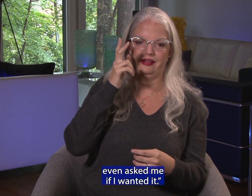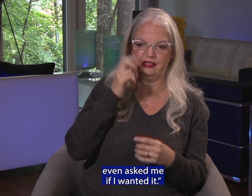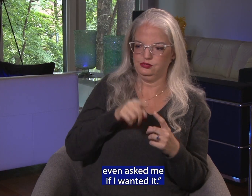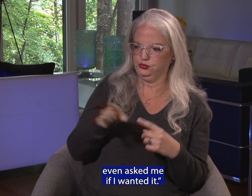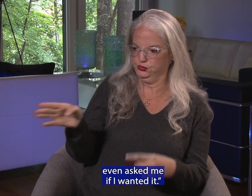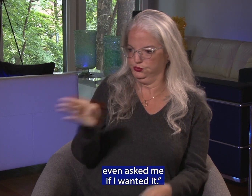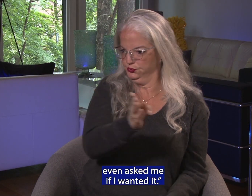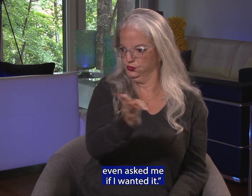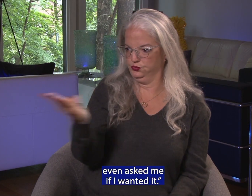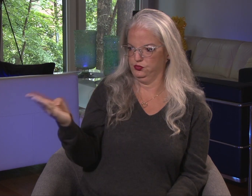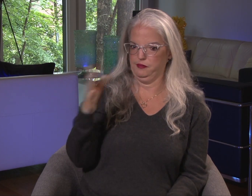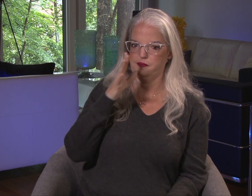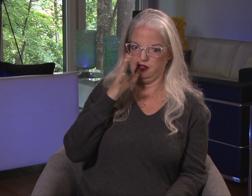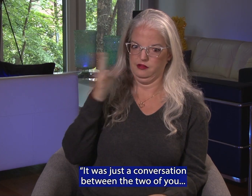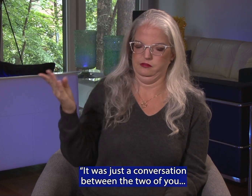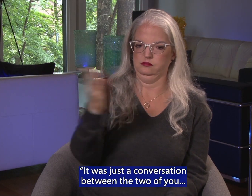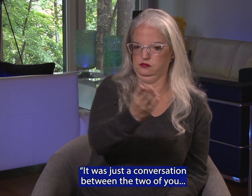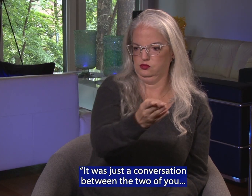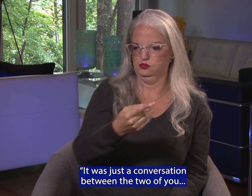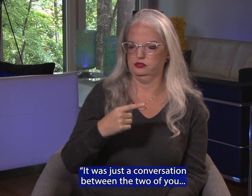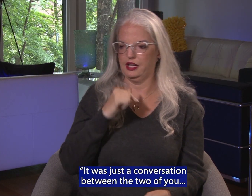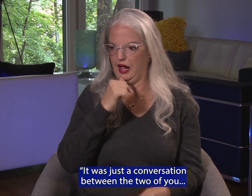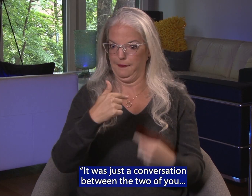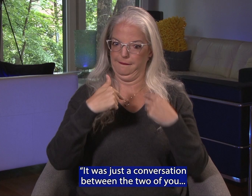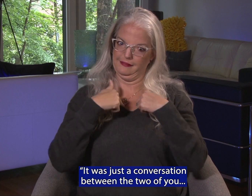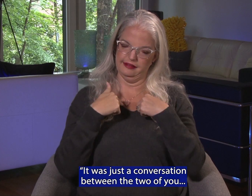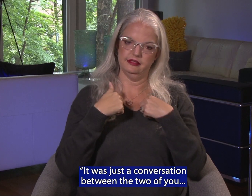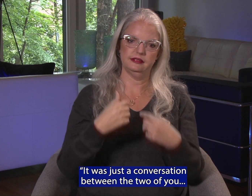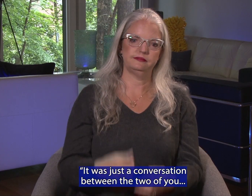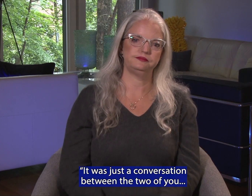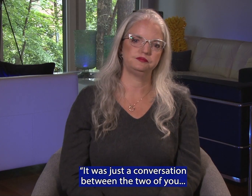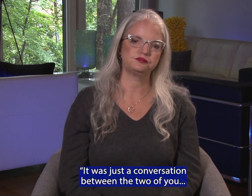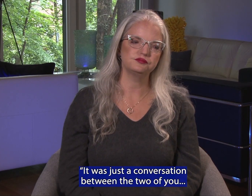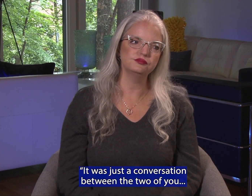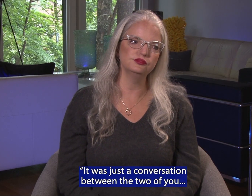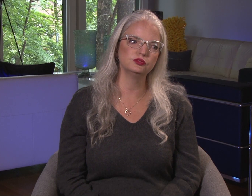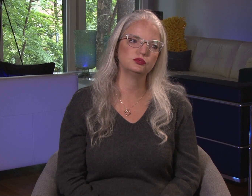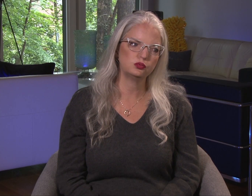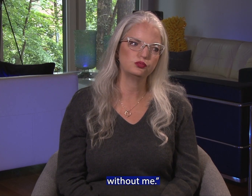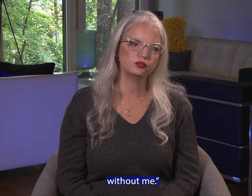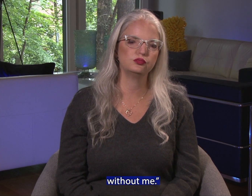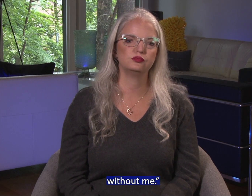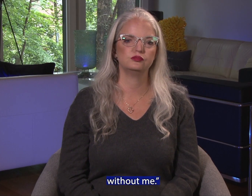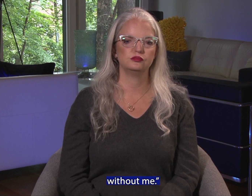it. It was just a conversation between the two of you without me.